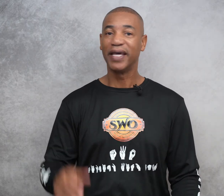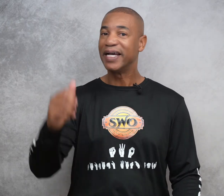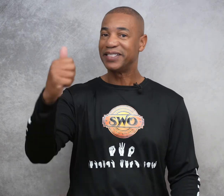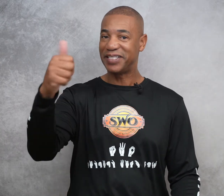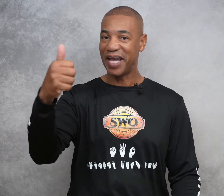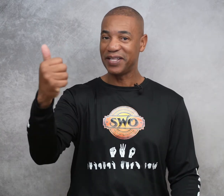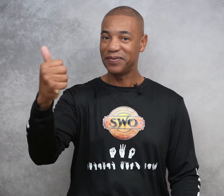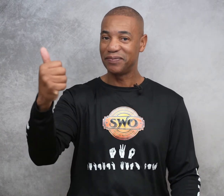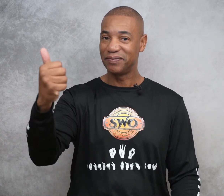10,